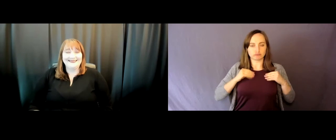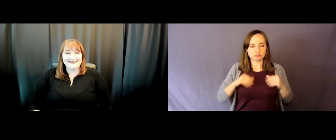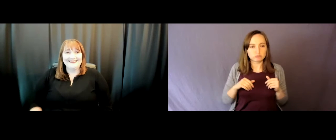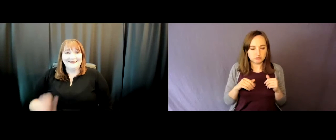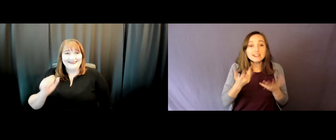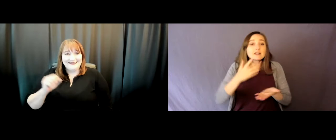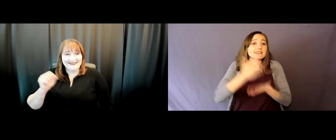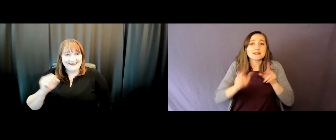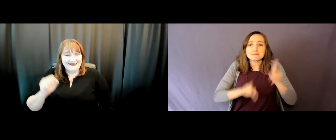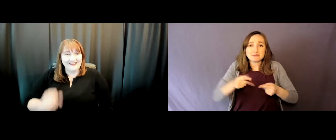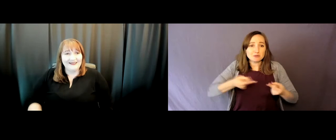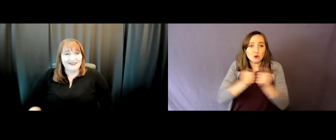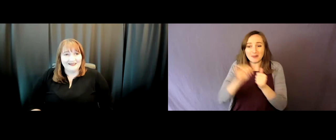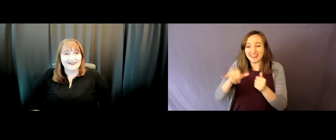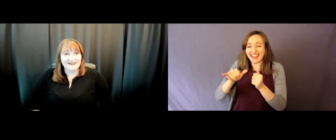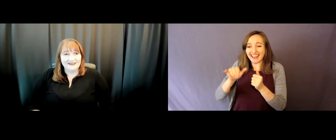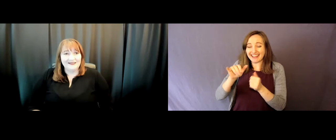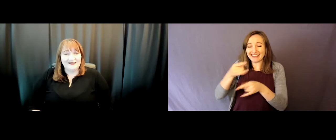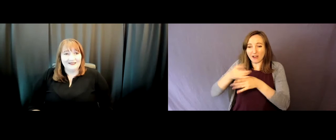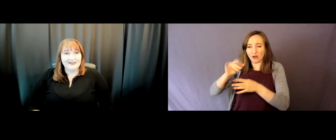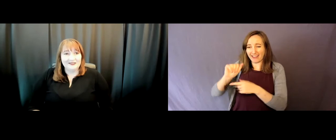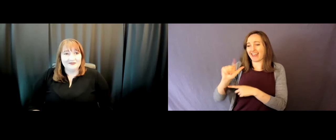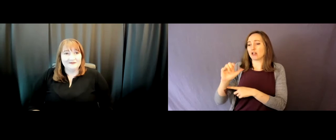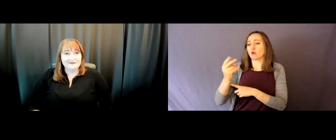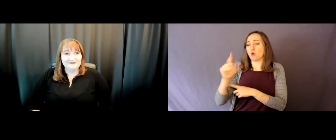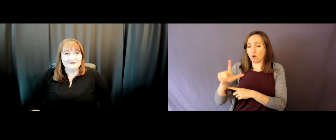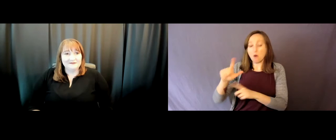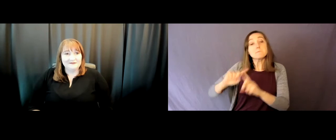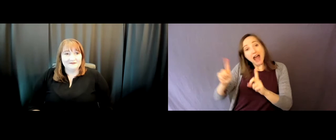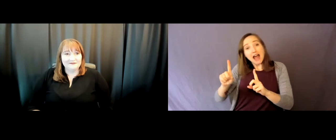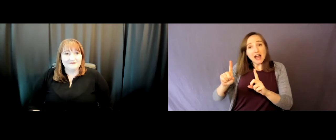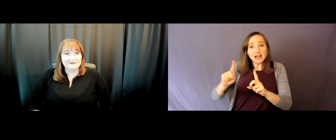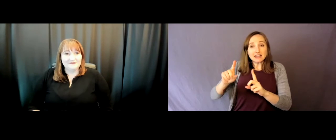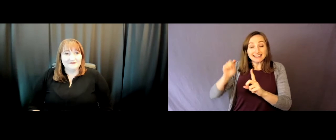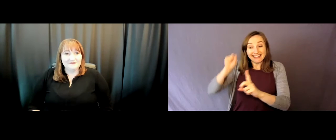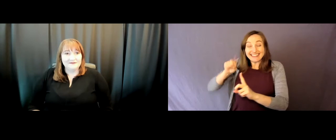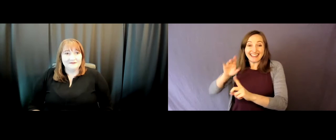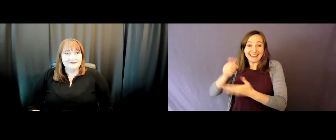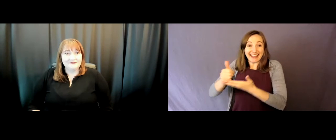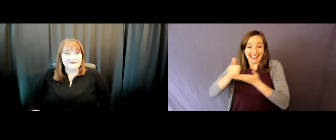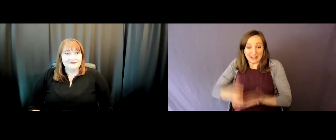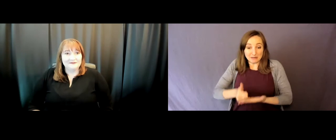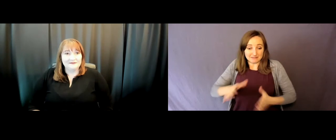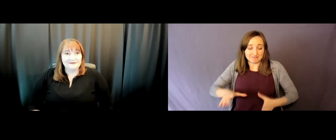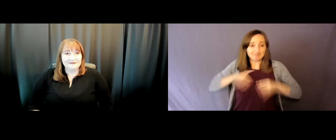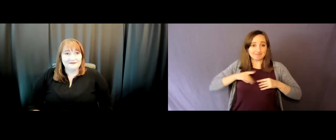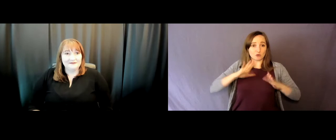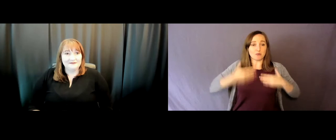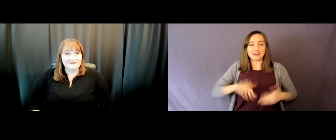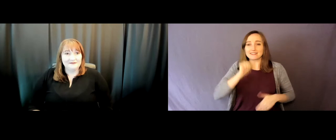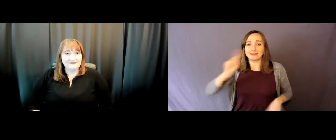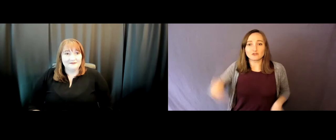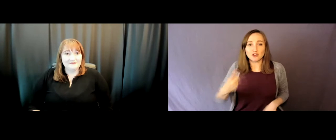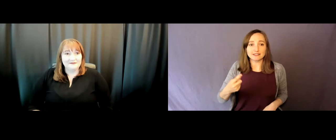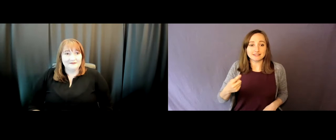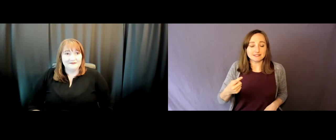course, some people have an issue with the alcohol, but it really does make it better to where it absorbs actually into your body. You're not just taking it